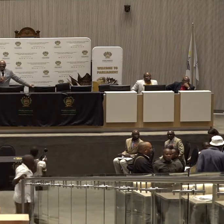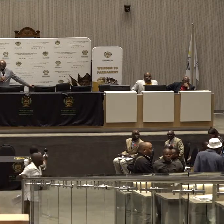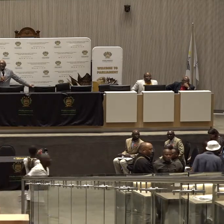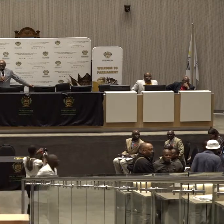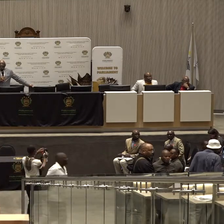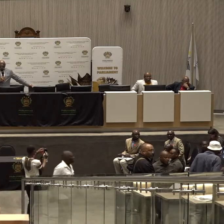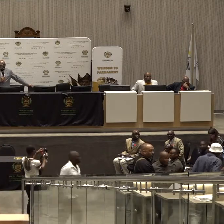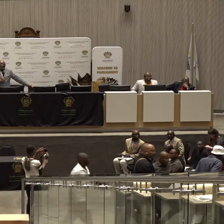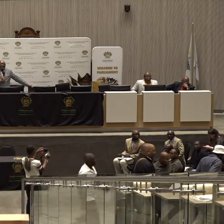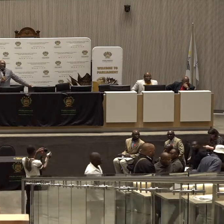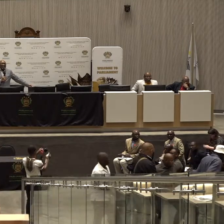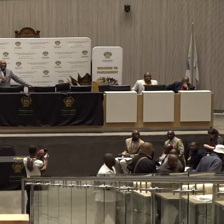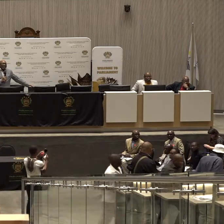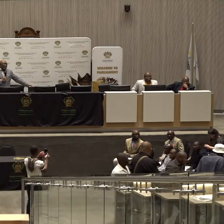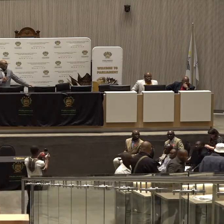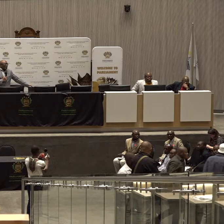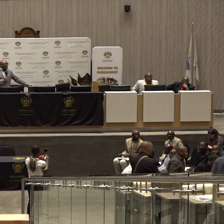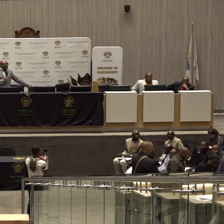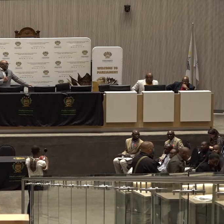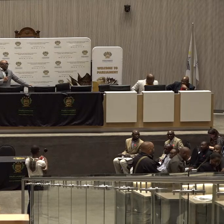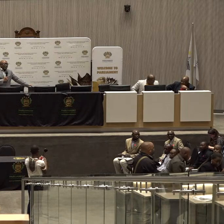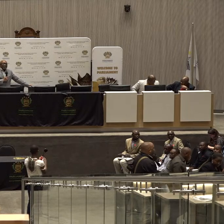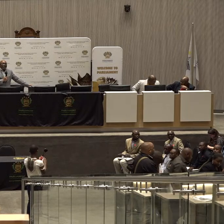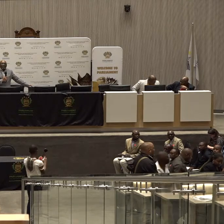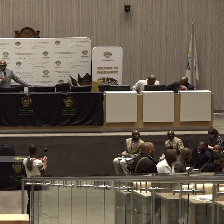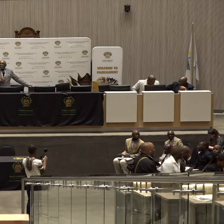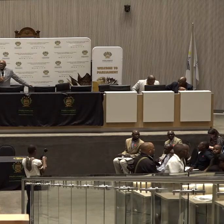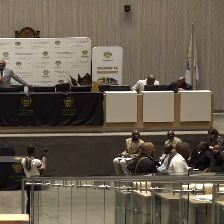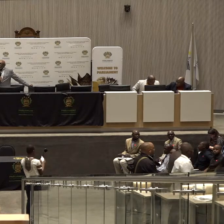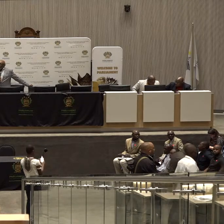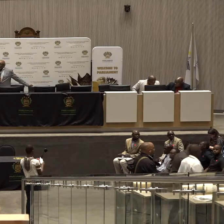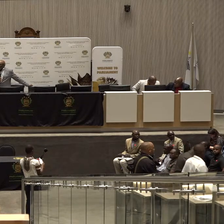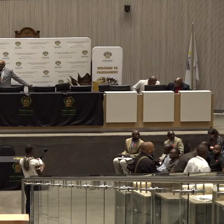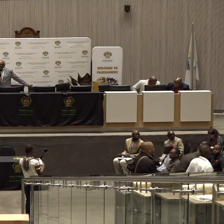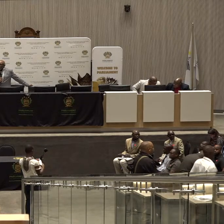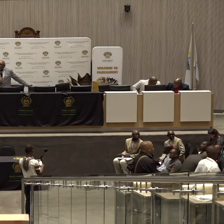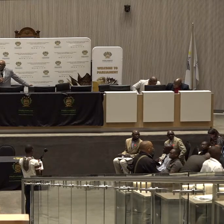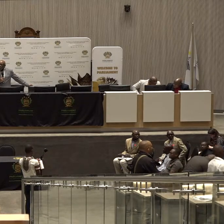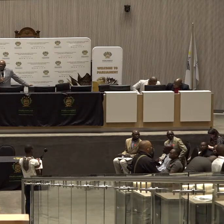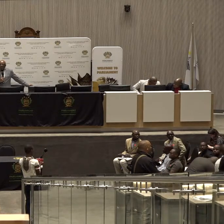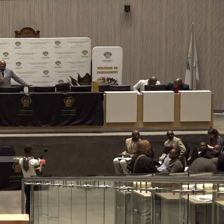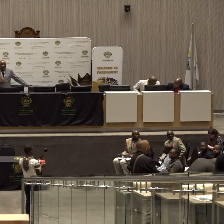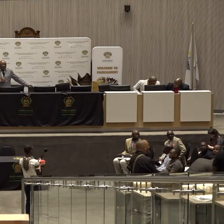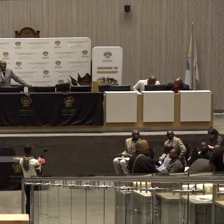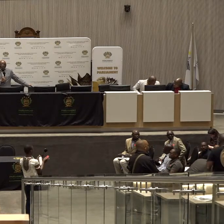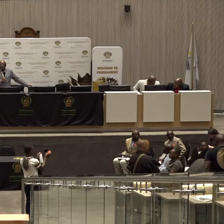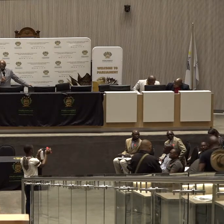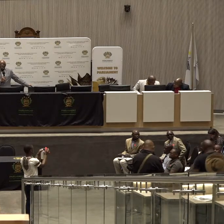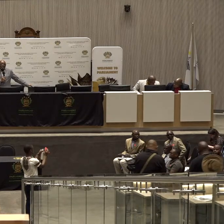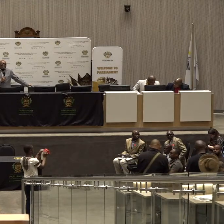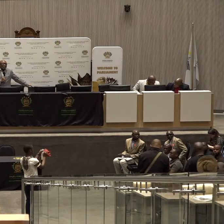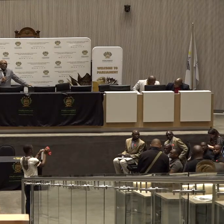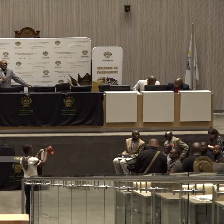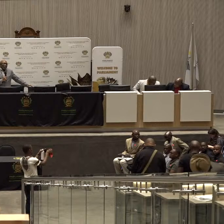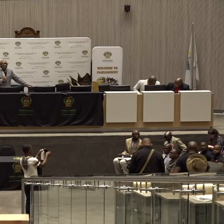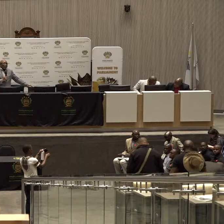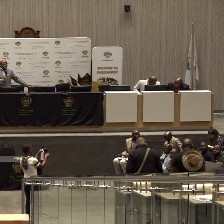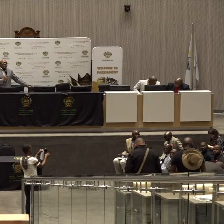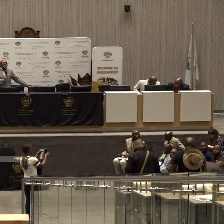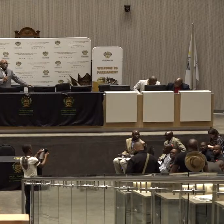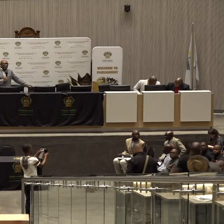as well it's fine I'm sure while you are composing yourself and your questions